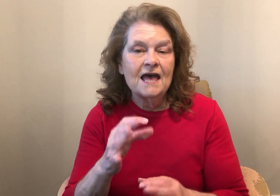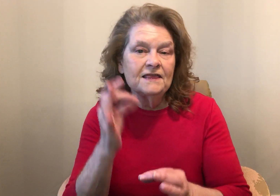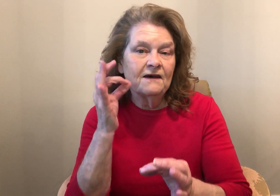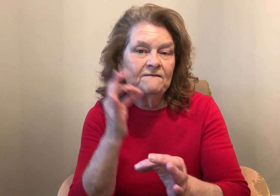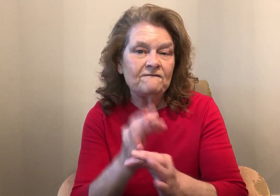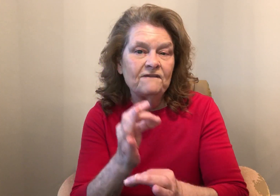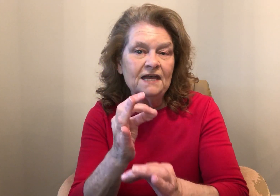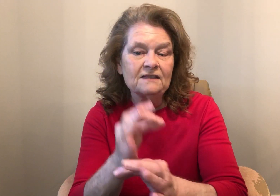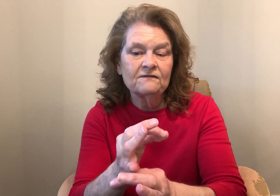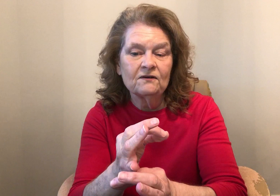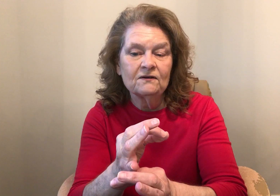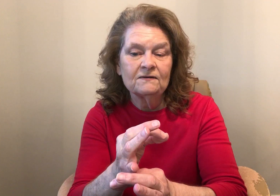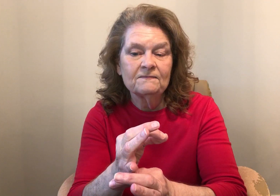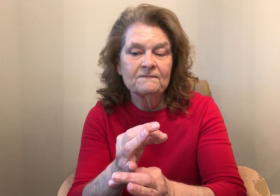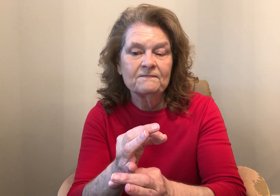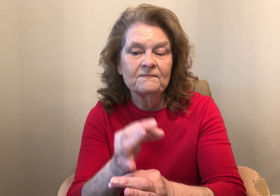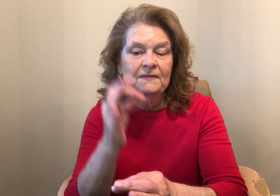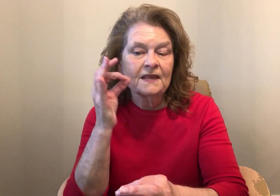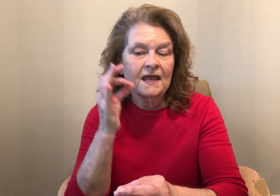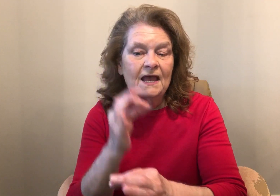The faithful,